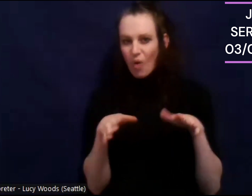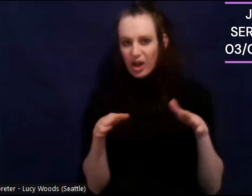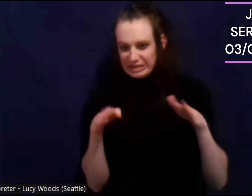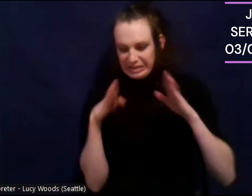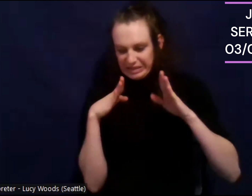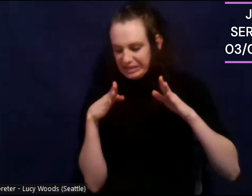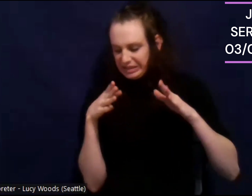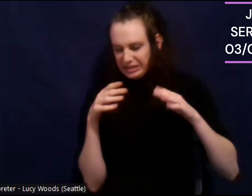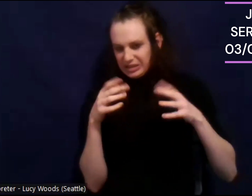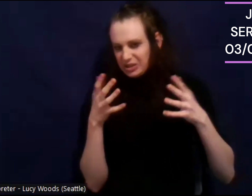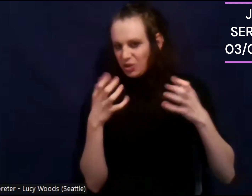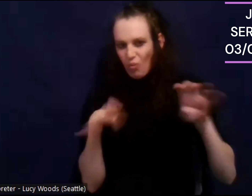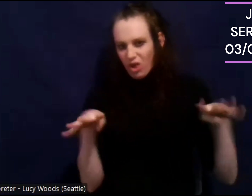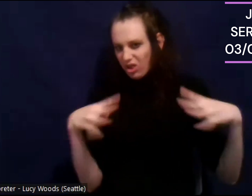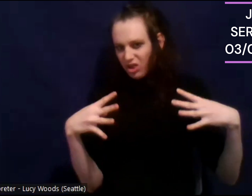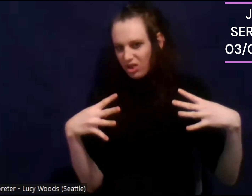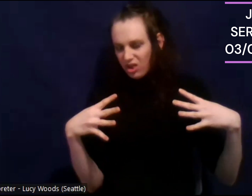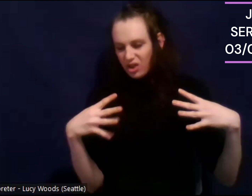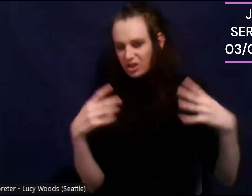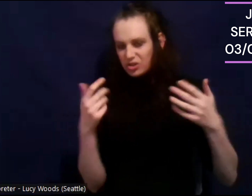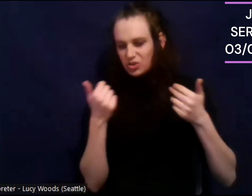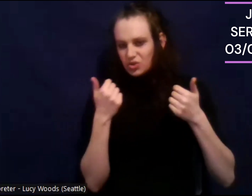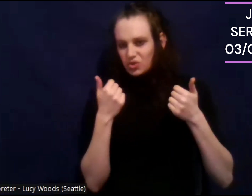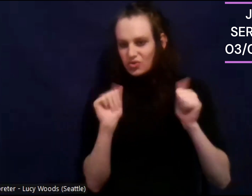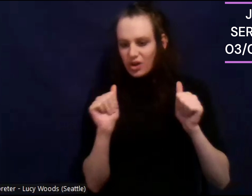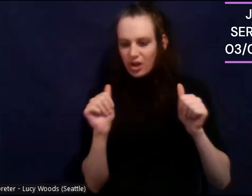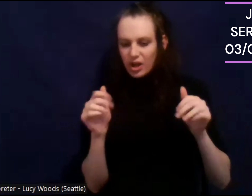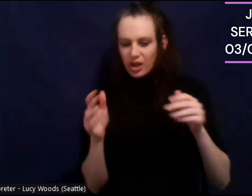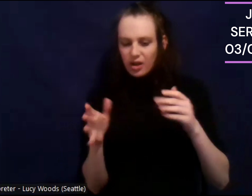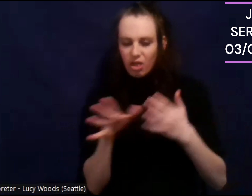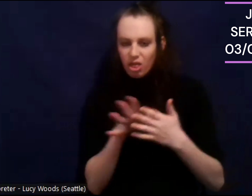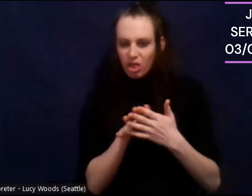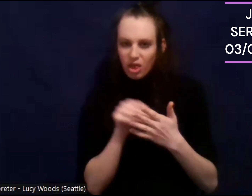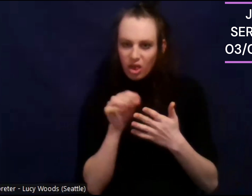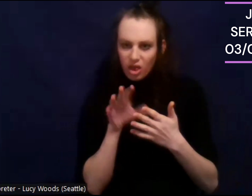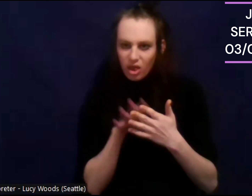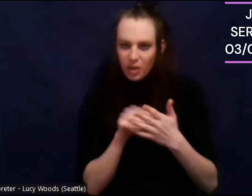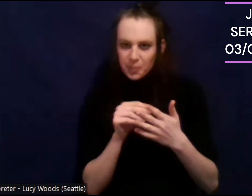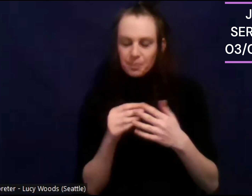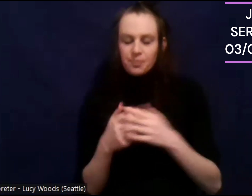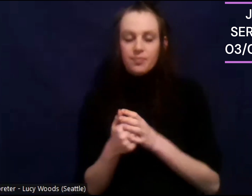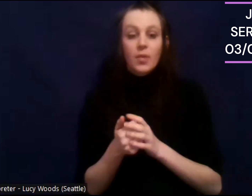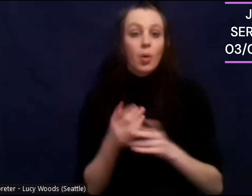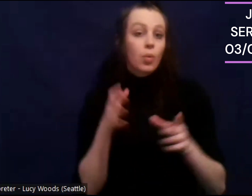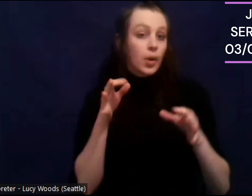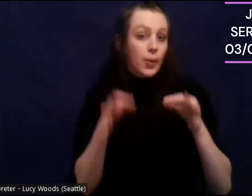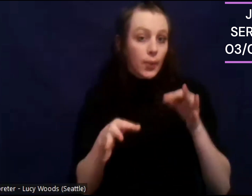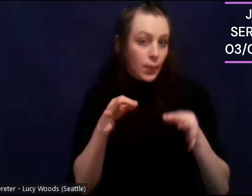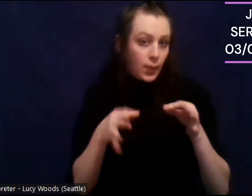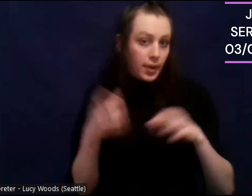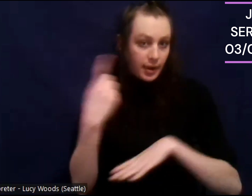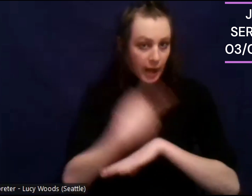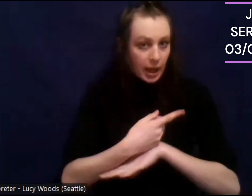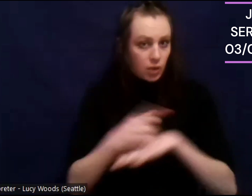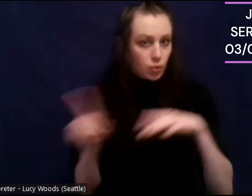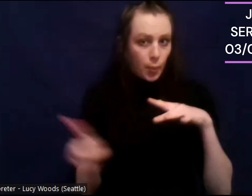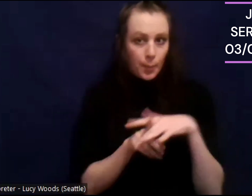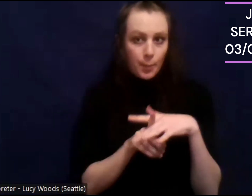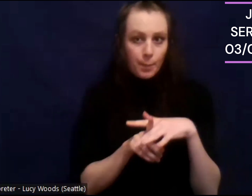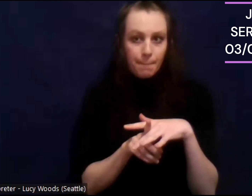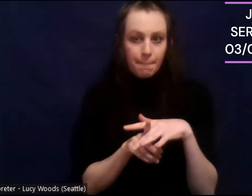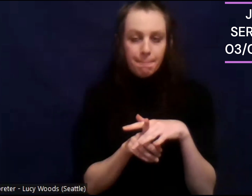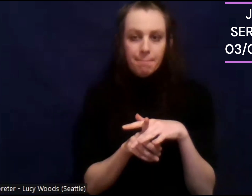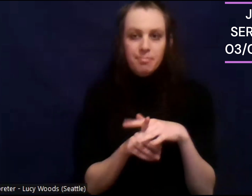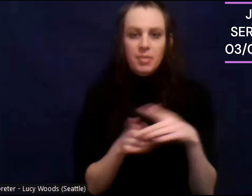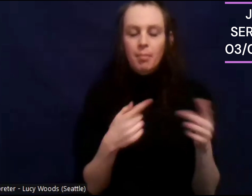through osmosis. And my court martial date came. I got a bad conduct